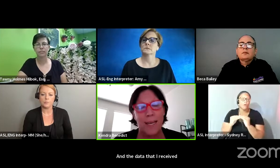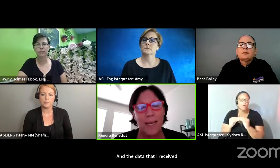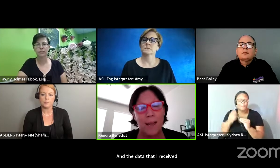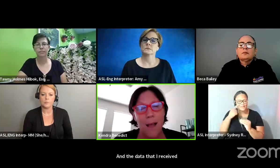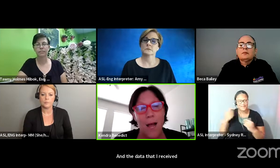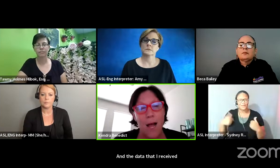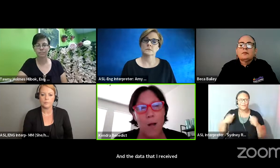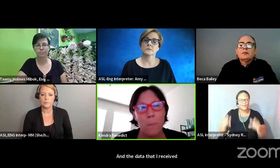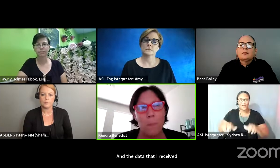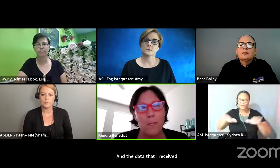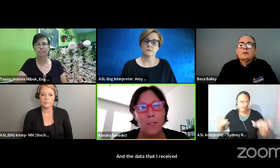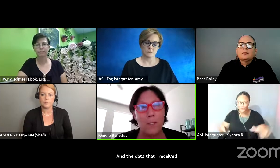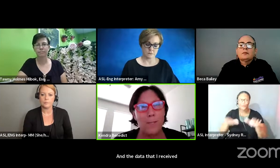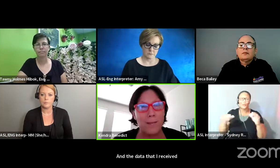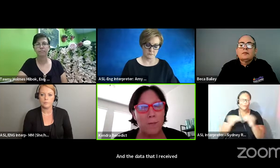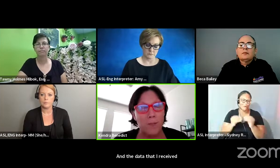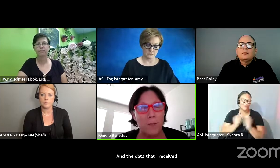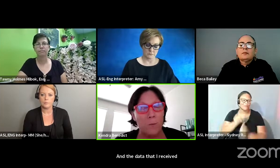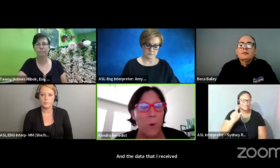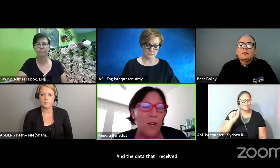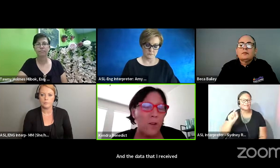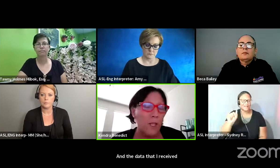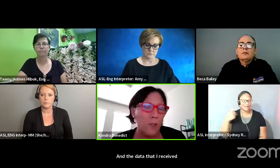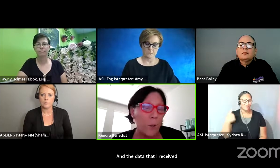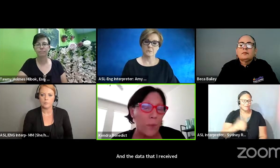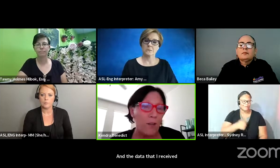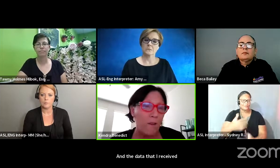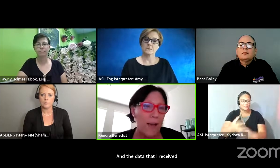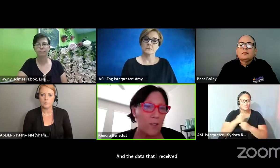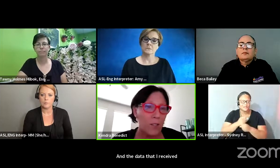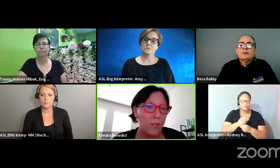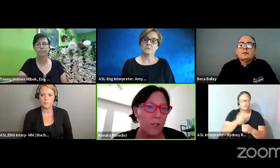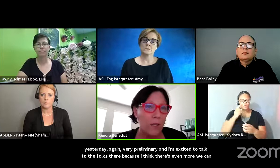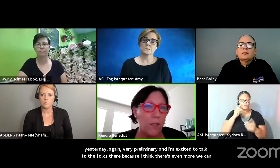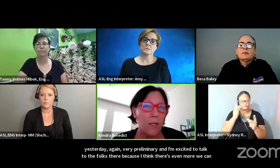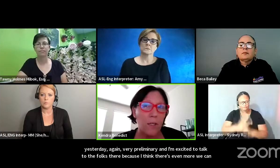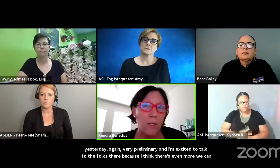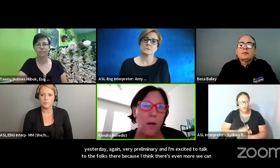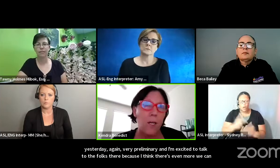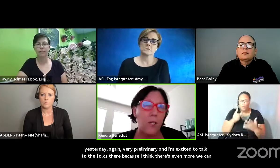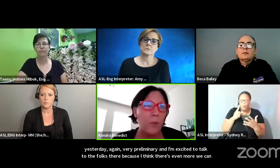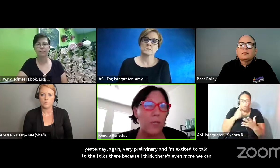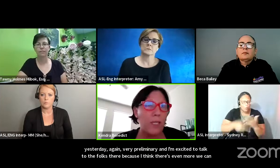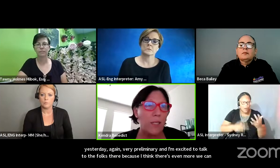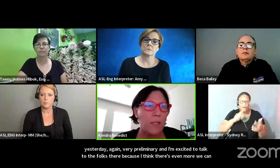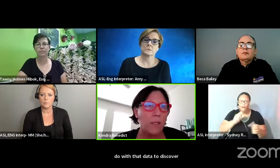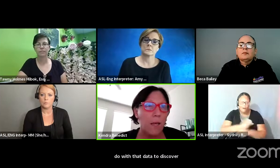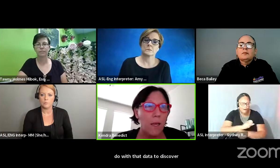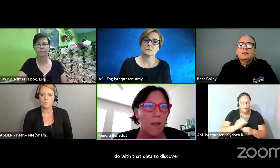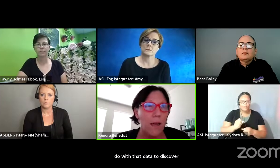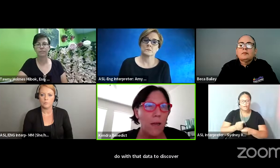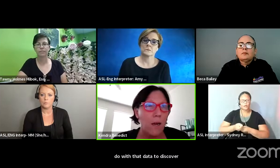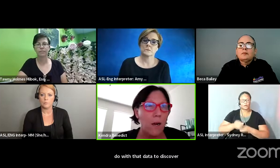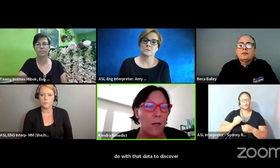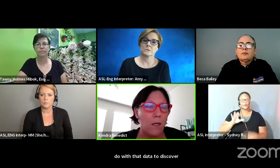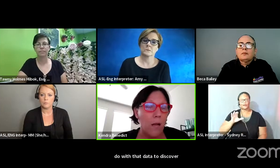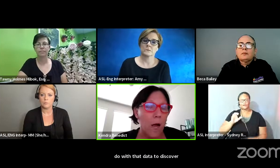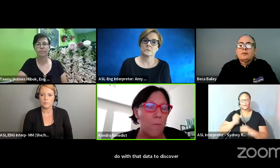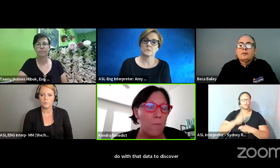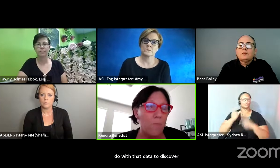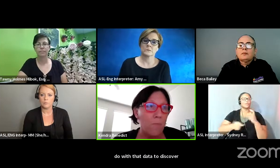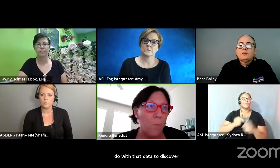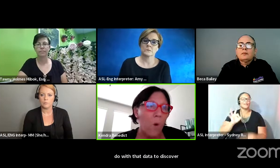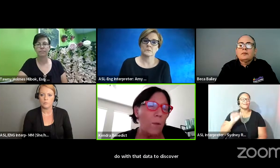that data to discover what are the contributing factors in our communities that